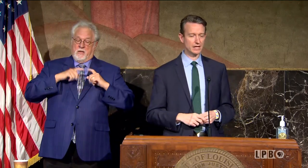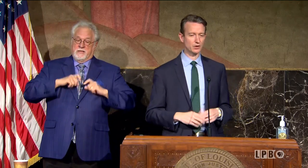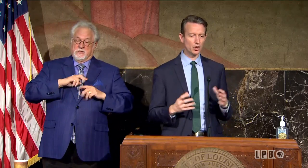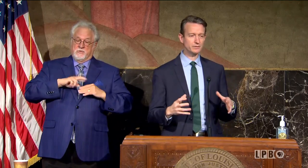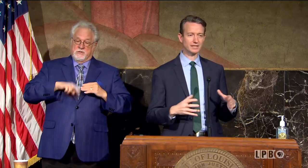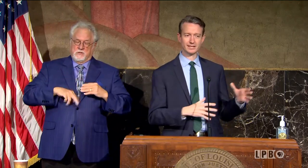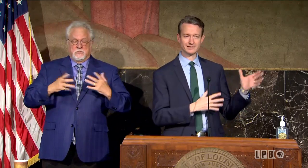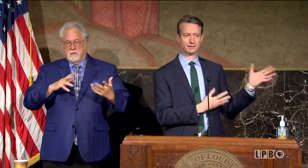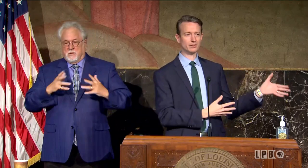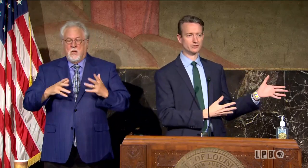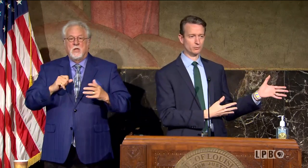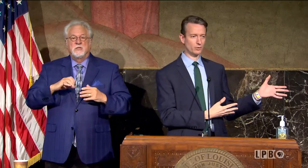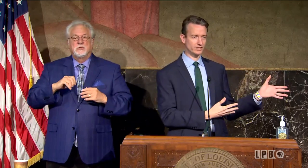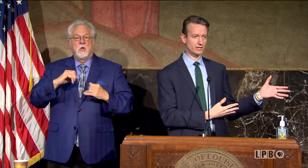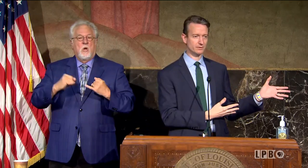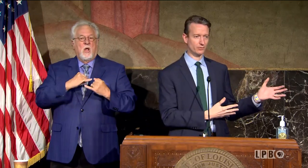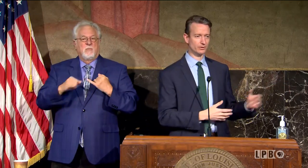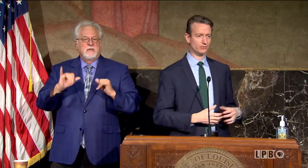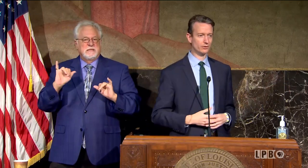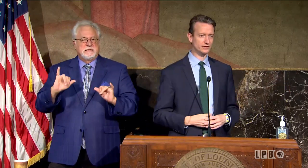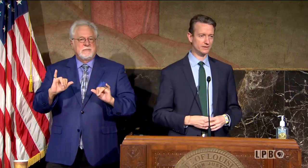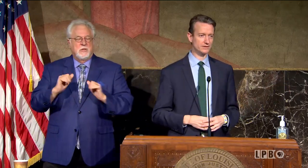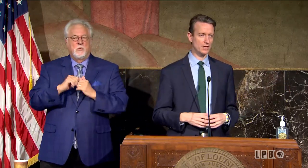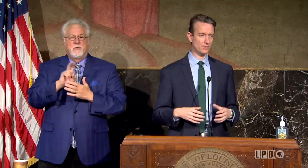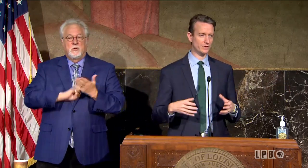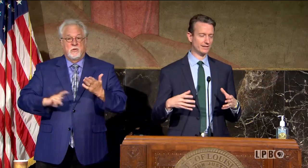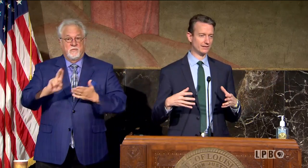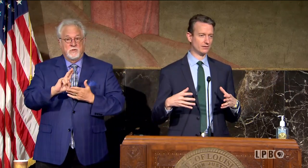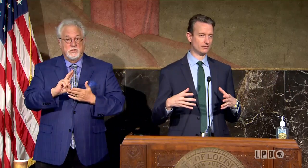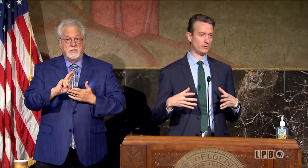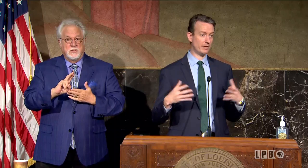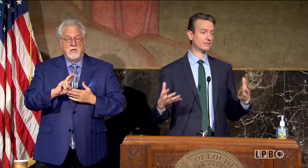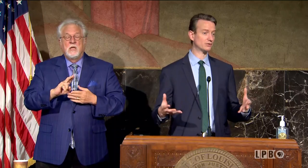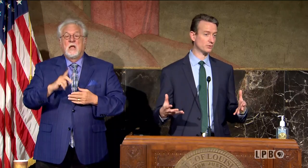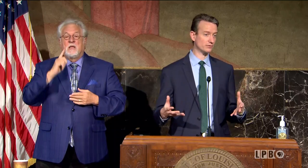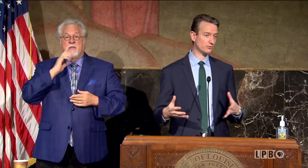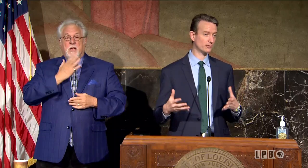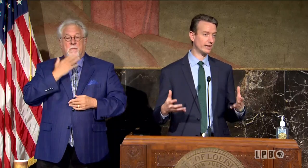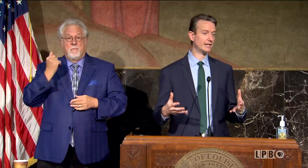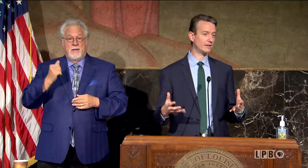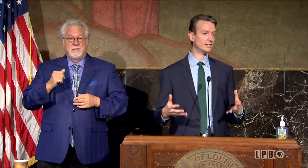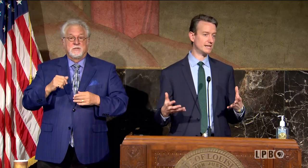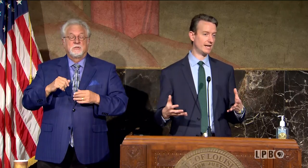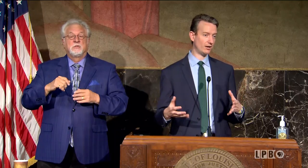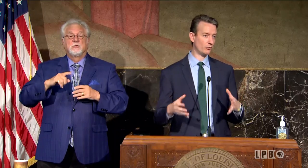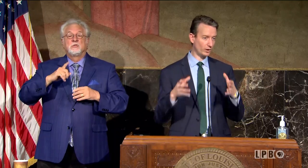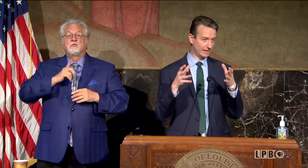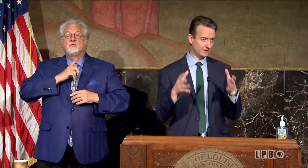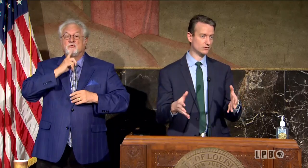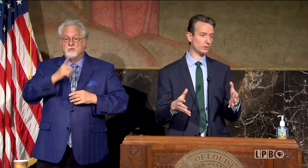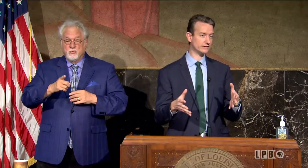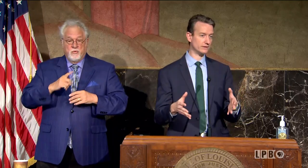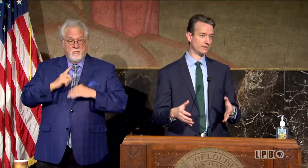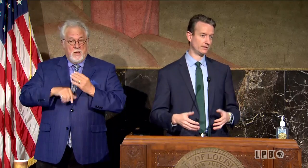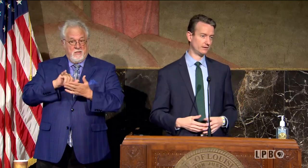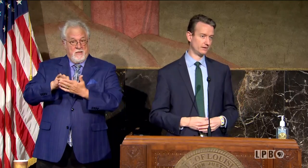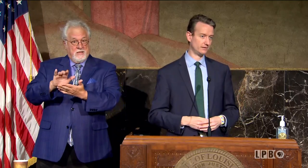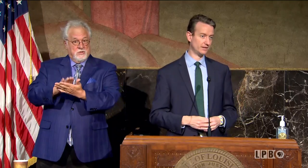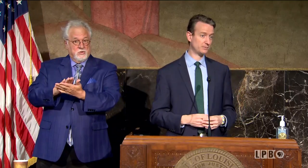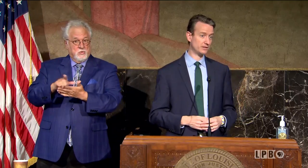results. So ultimately, is similar to what we talked about with the universities. We think that the best source of truth on any given day on what that school